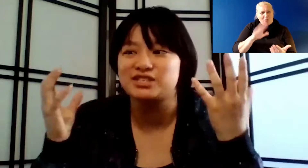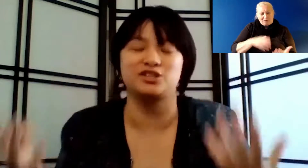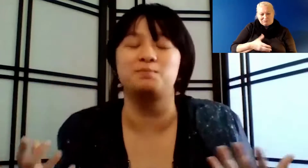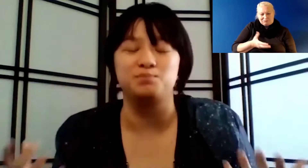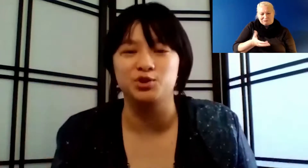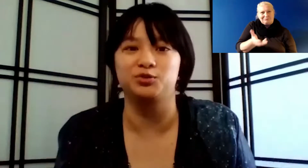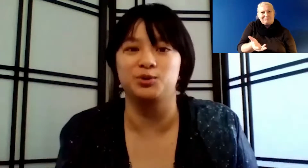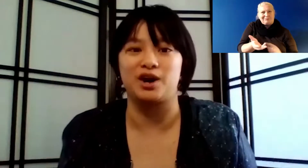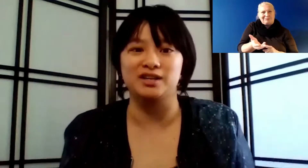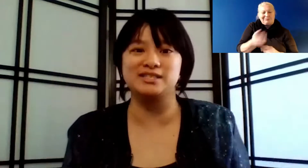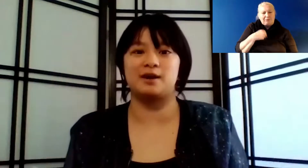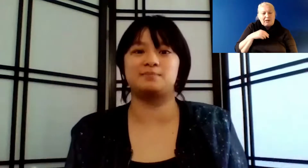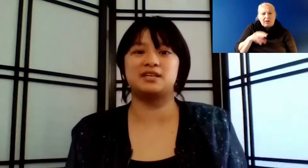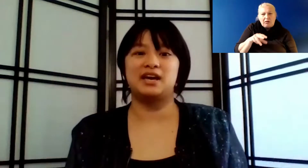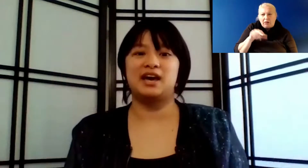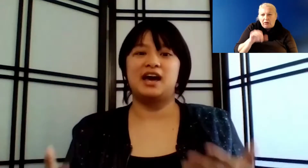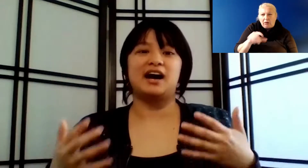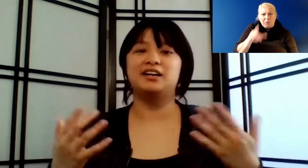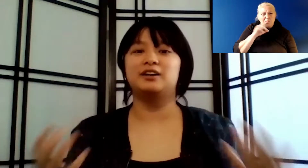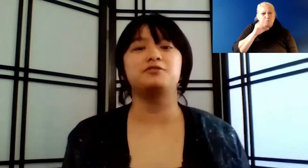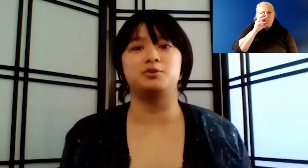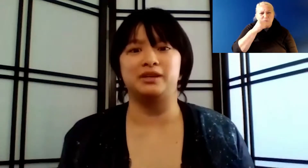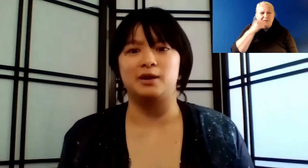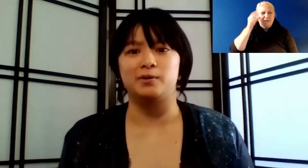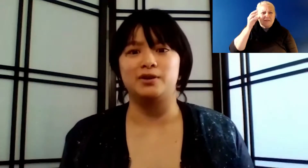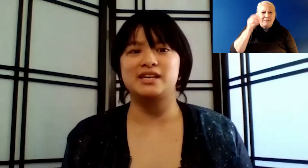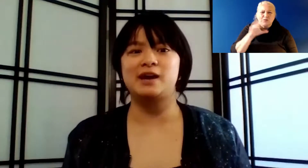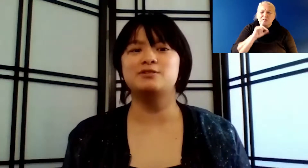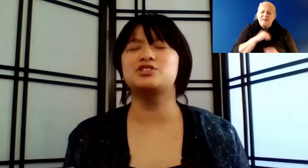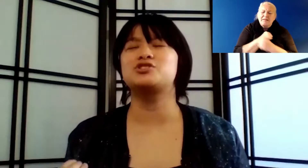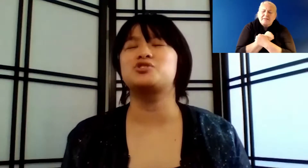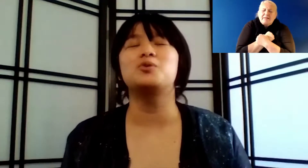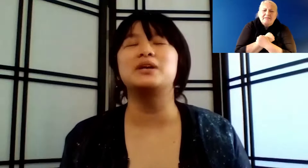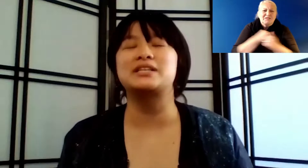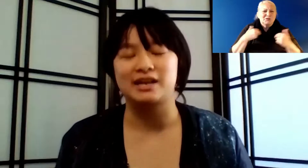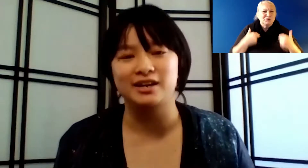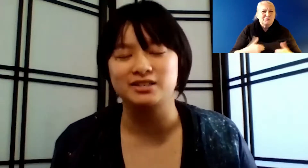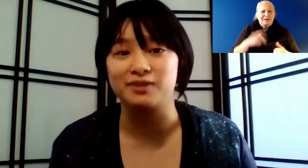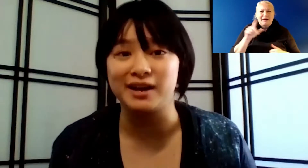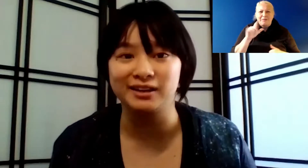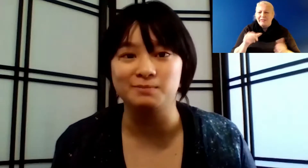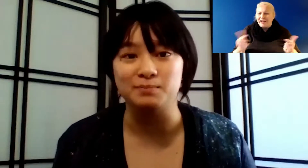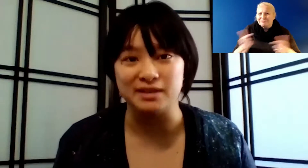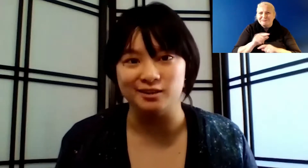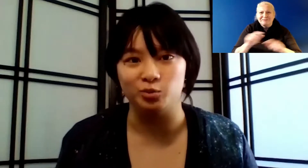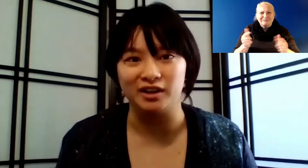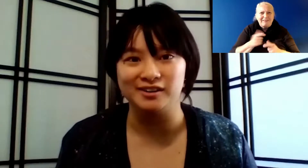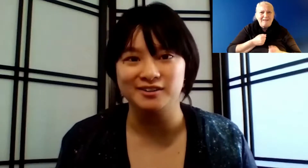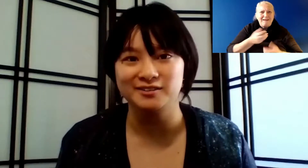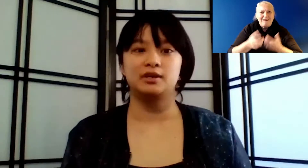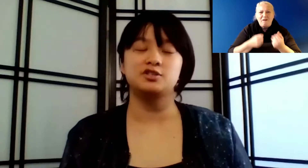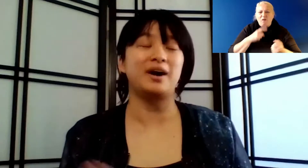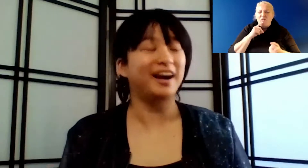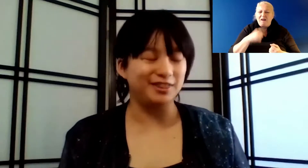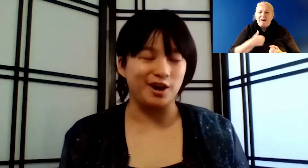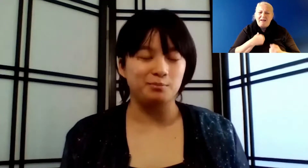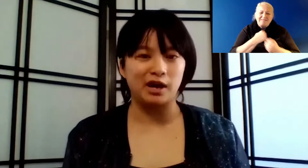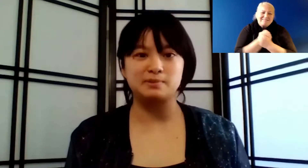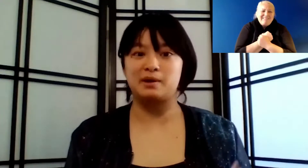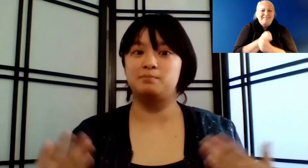a beautiful concept. I love human libraries, and I was just so excited to finally be in one. So I thought perhaps my book